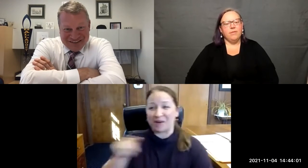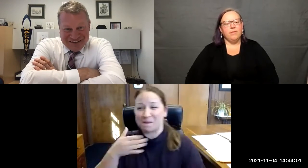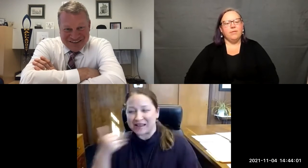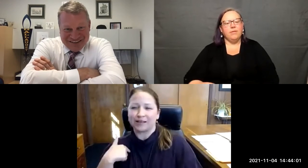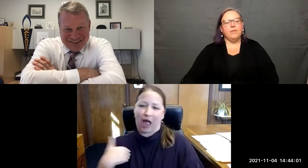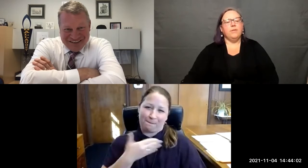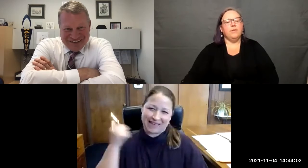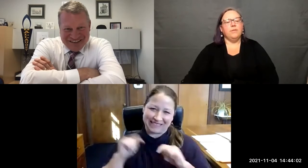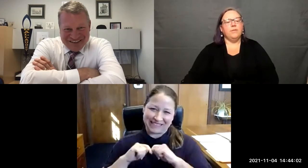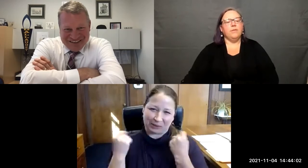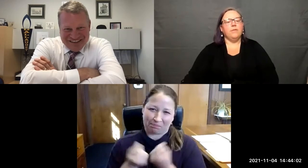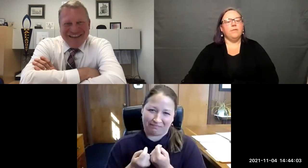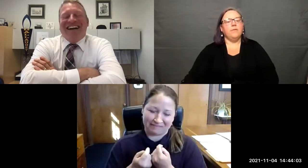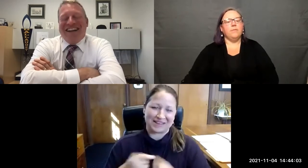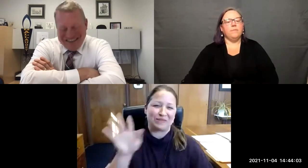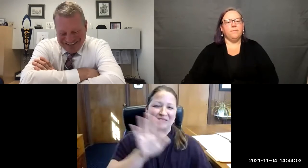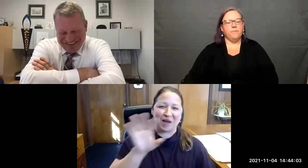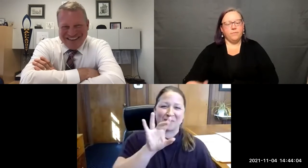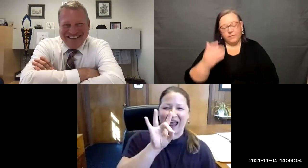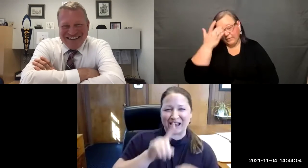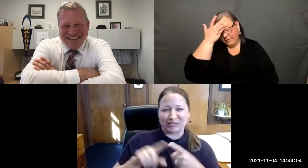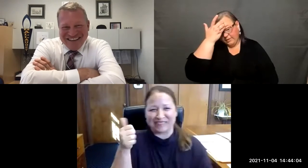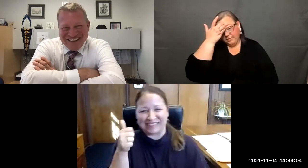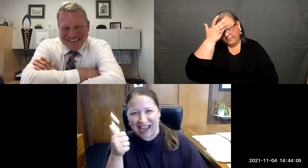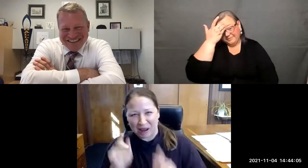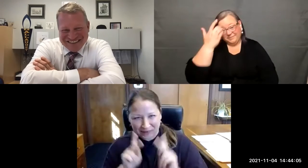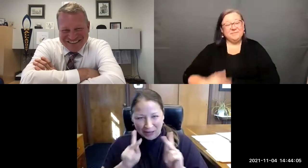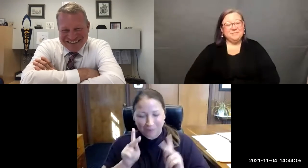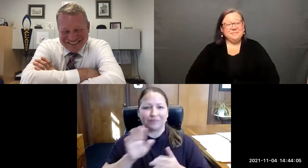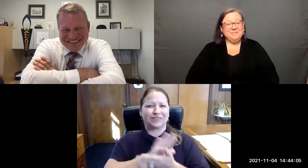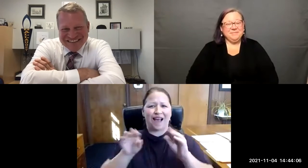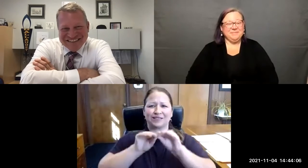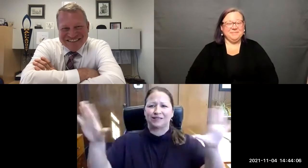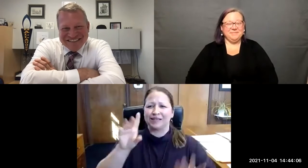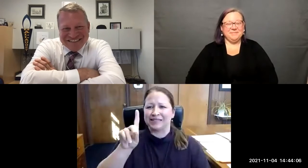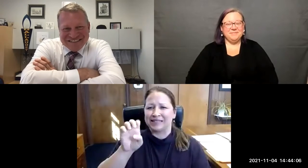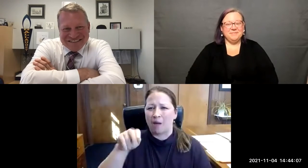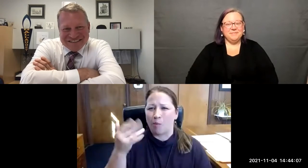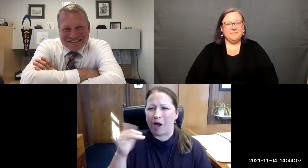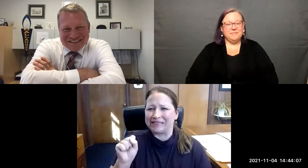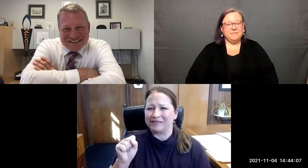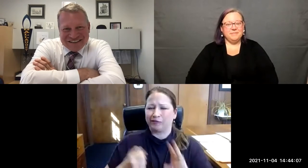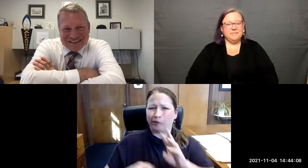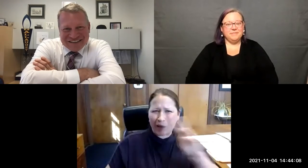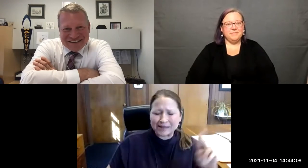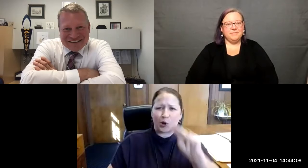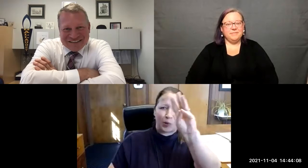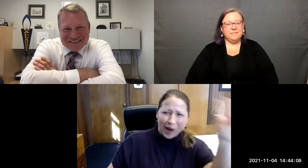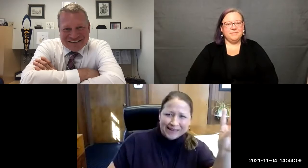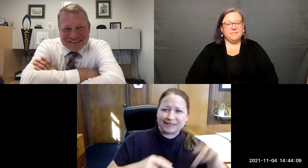So, of course, everyone thinks theirs is the best, but I really had the best team. 8 to 10 people talking about things. There were